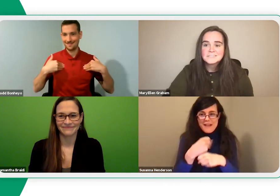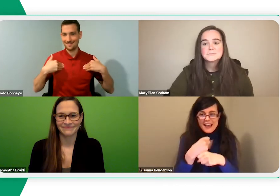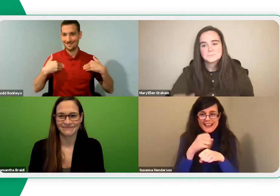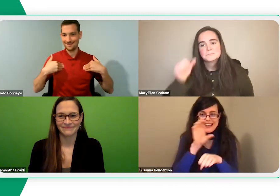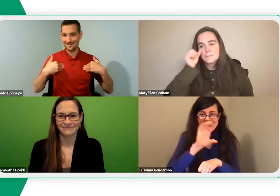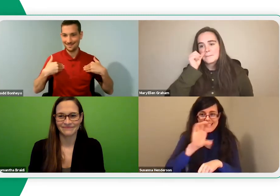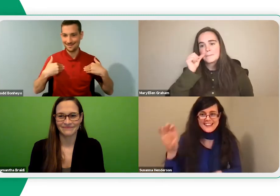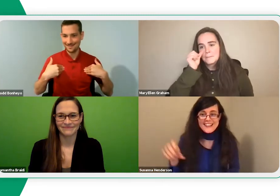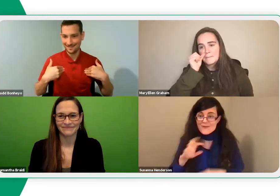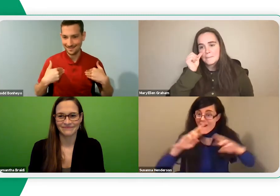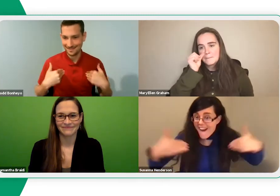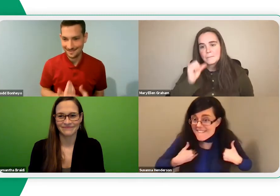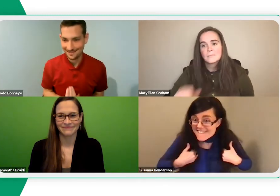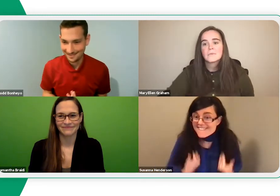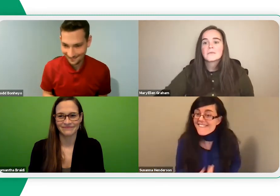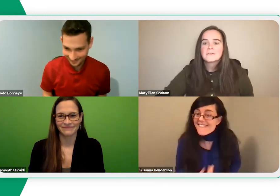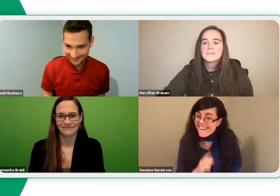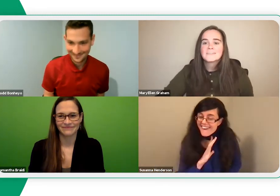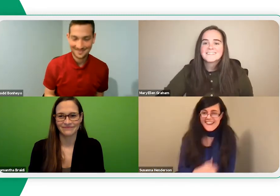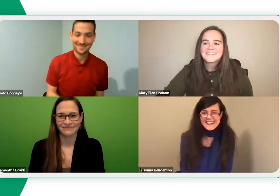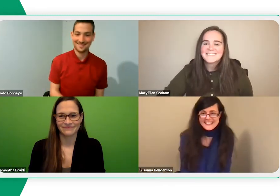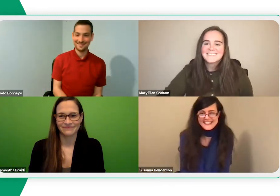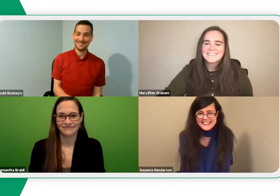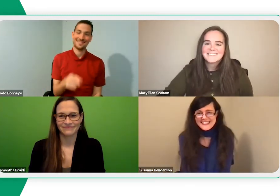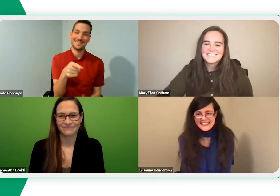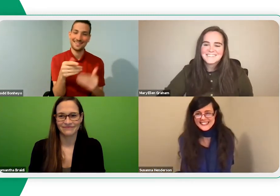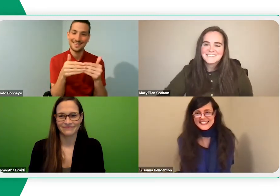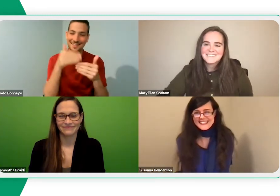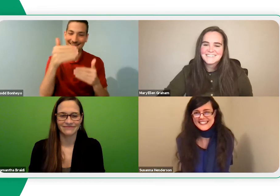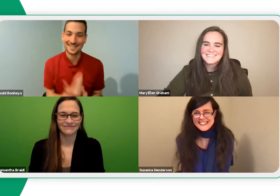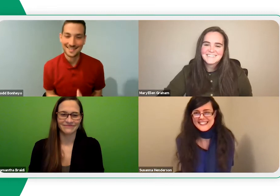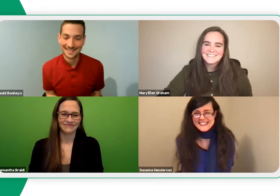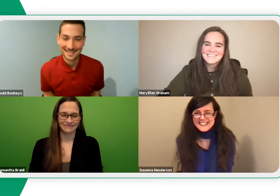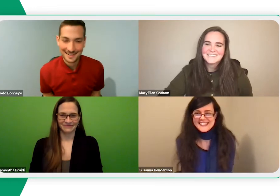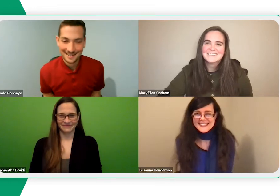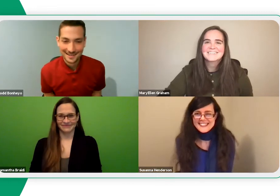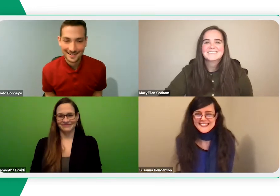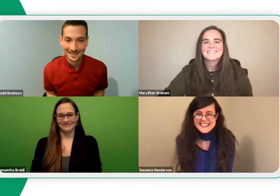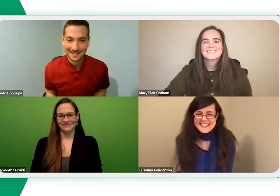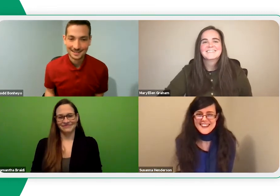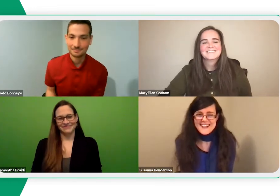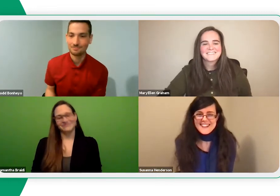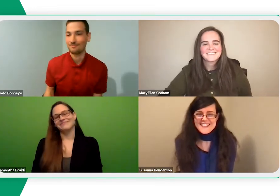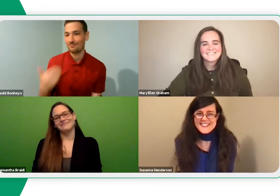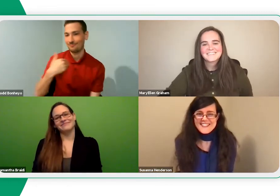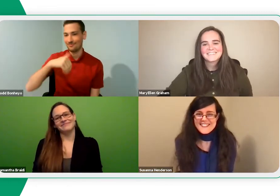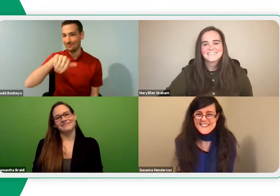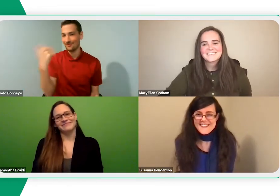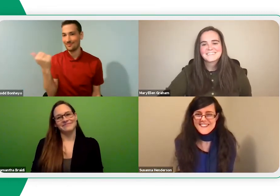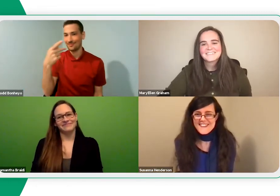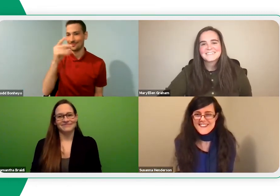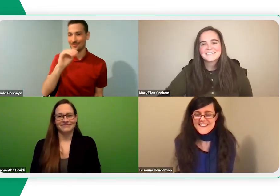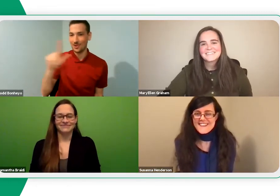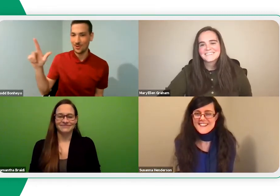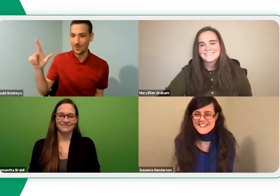We need to record a video. You need to make a video. Yeah, you've got that. Oh, very cool. All right, let's go to this is Todd. Let's go to the next